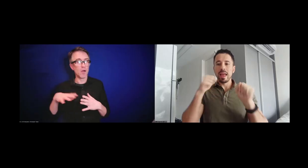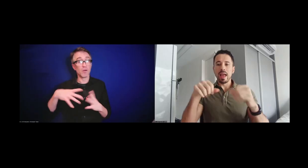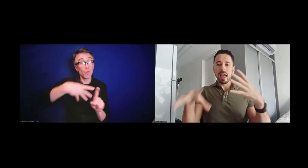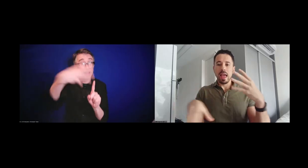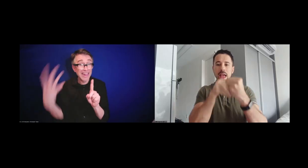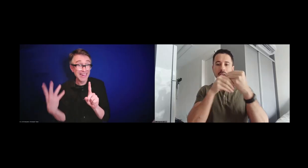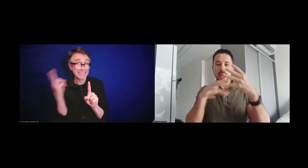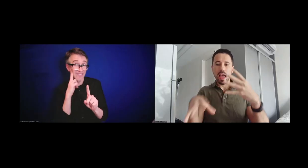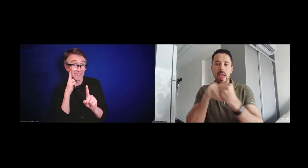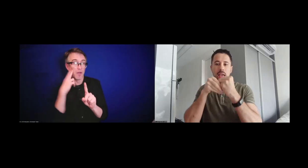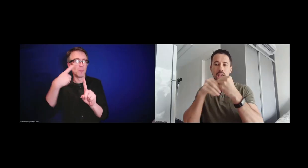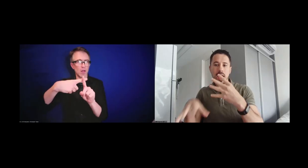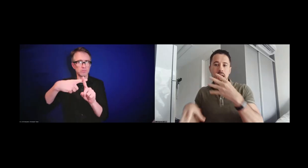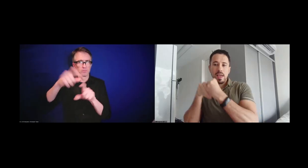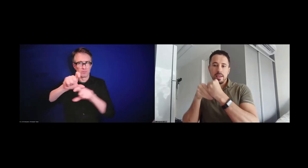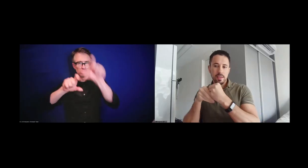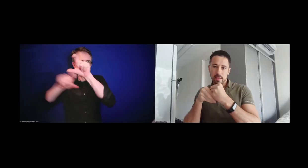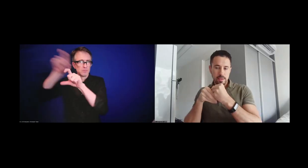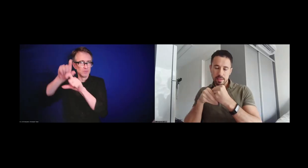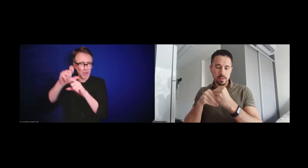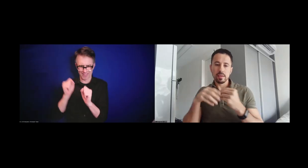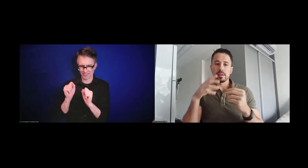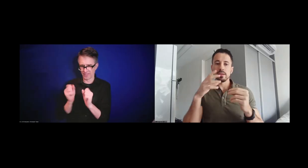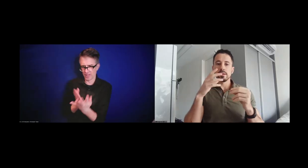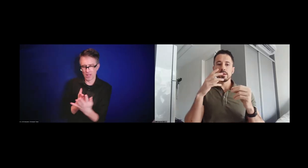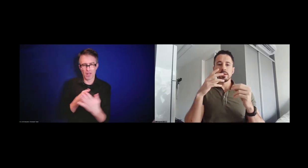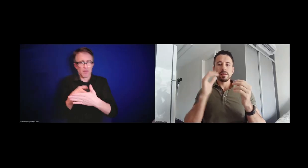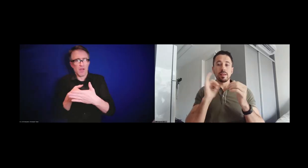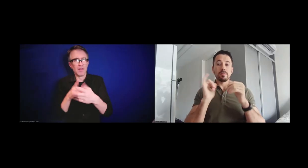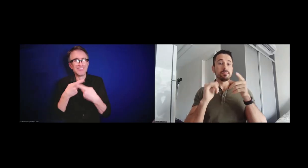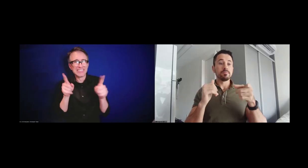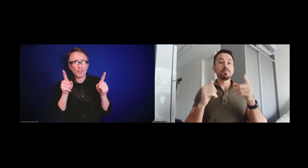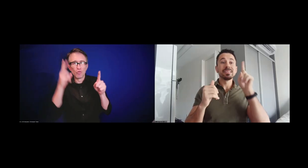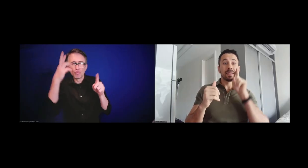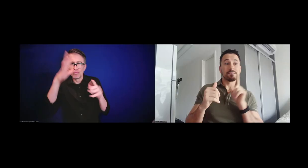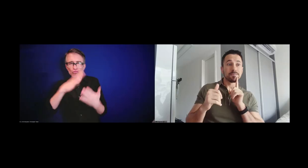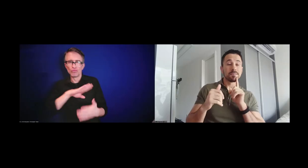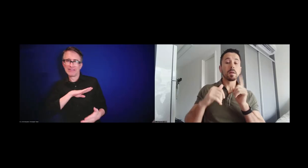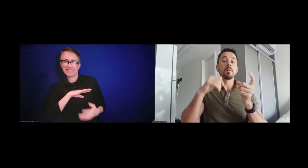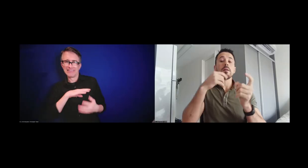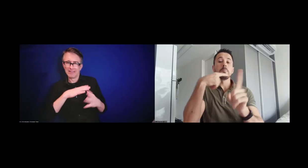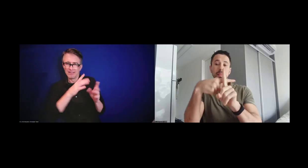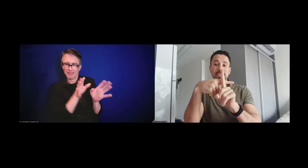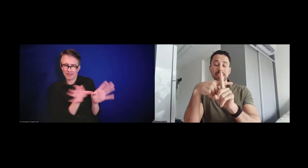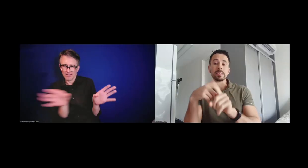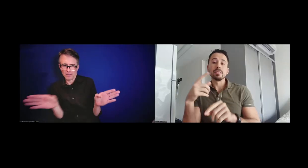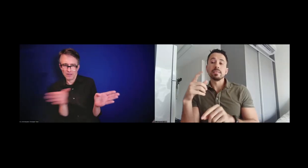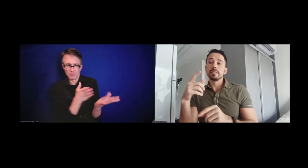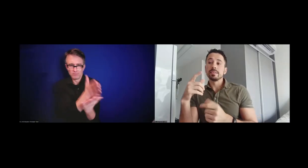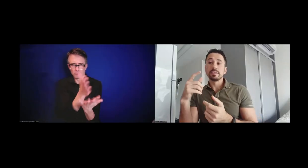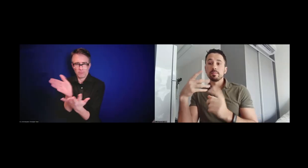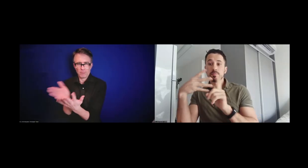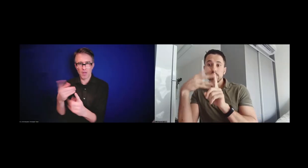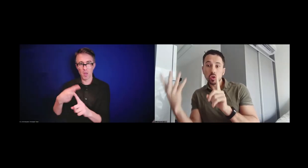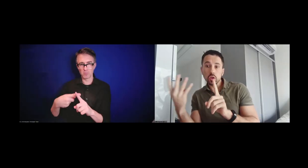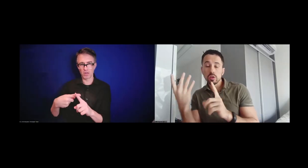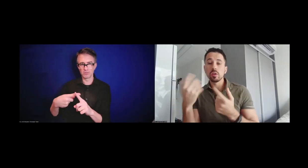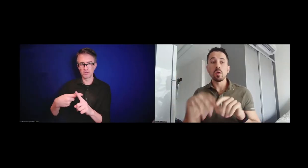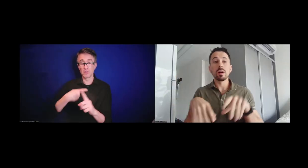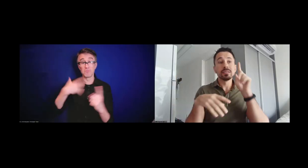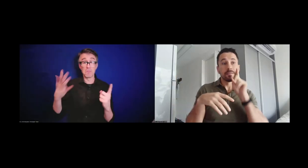that intersectionality is not something that is essentially that's added on. It's something that is an identity